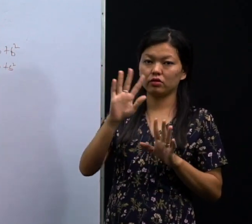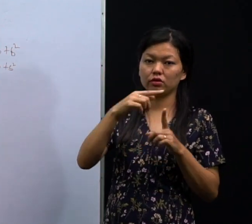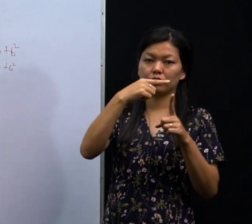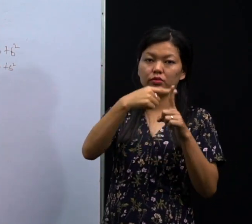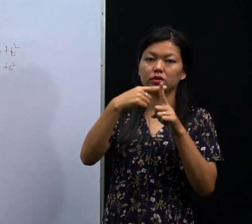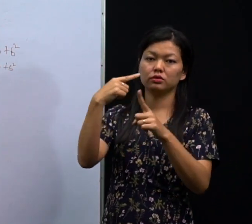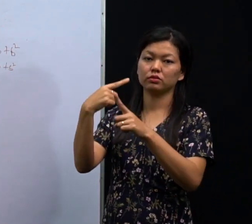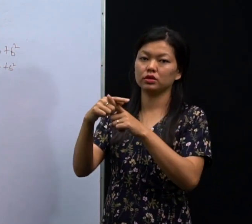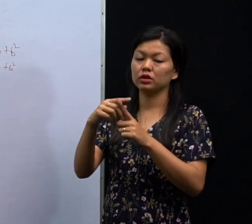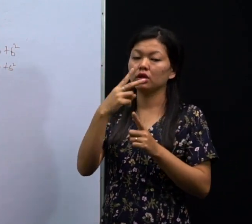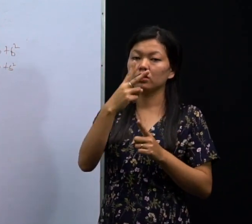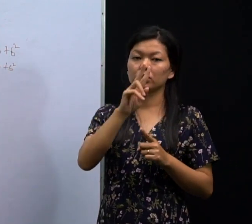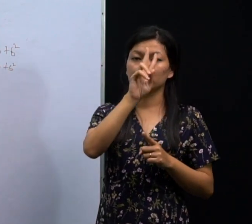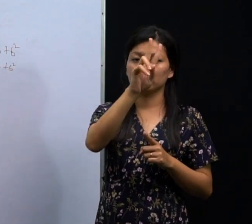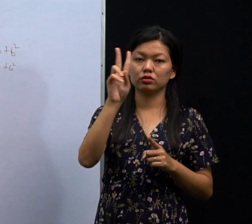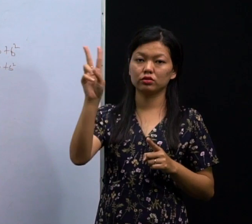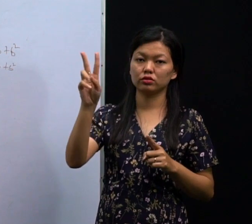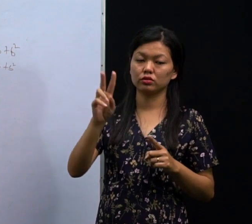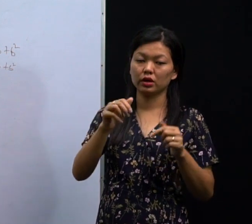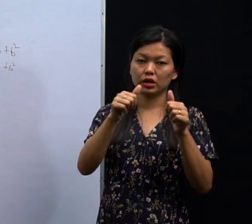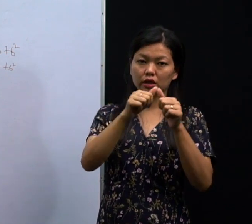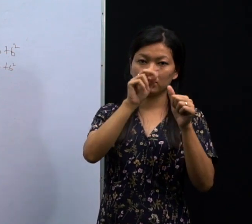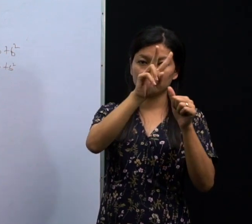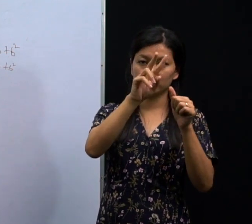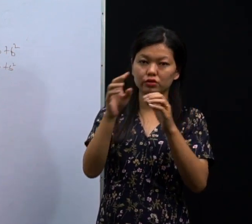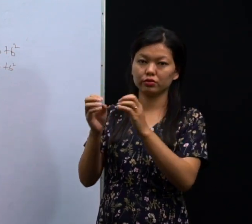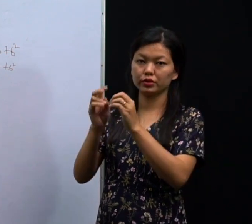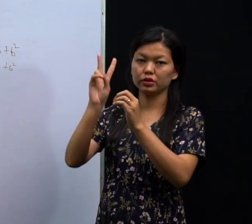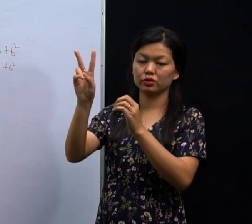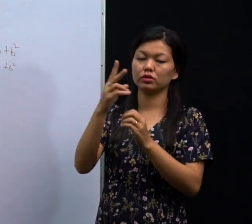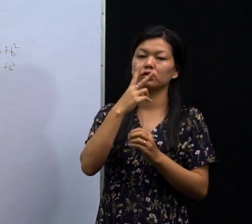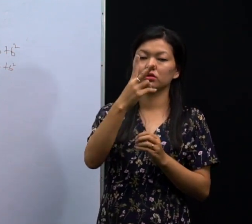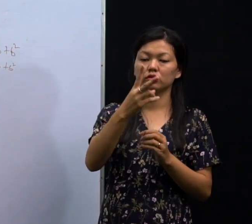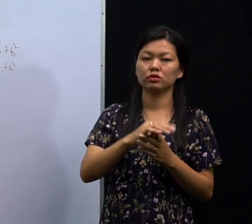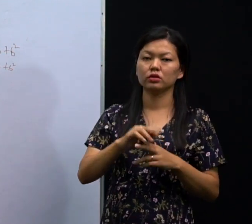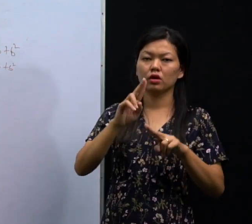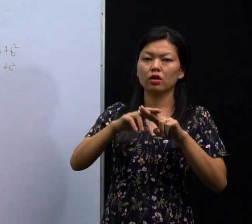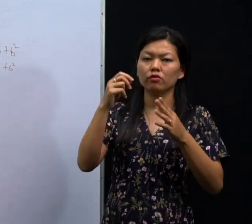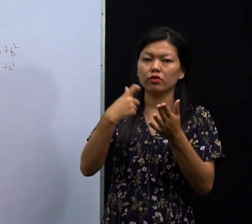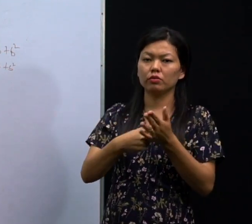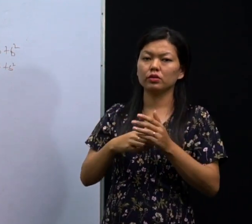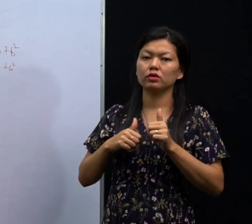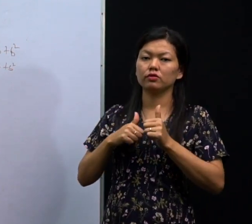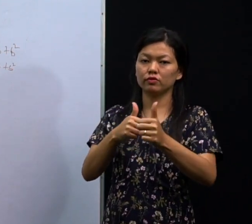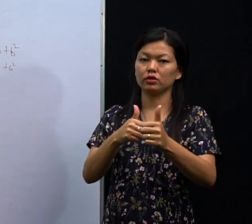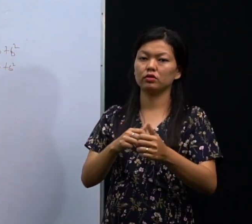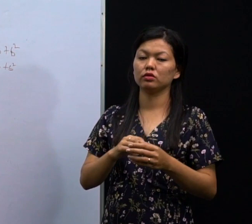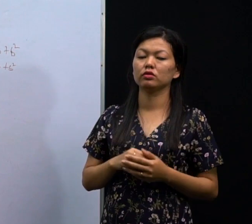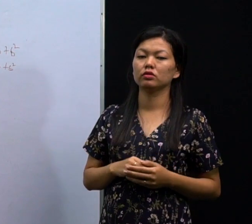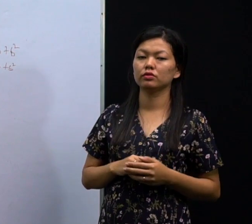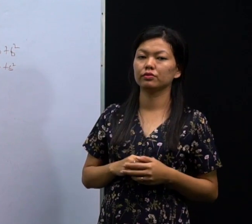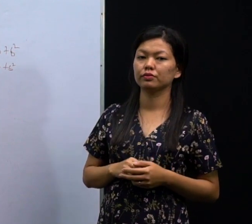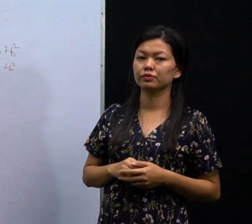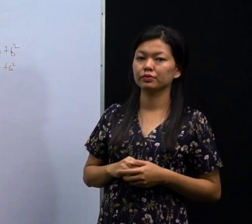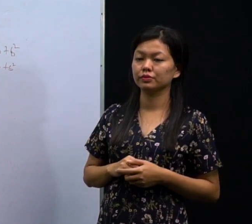negative. Are you get my point? So this is the formula you can apply. More formula I'll show you.